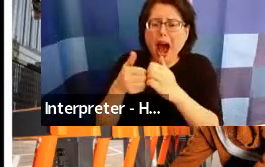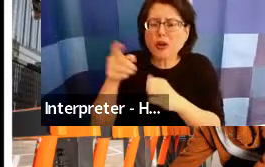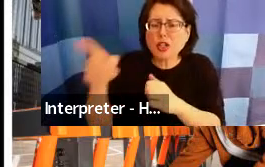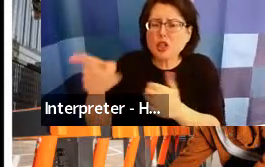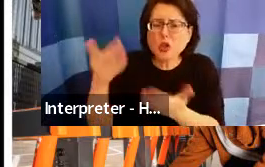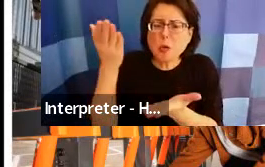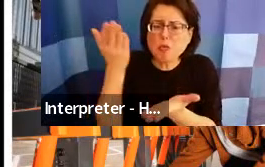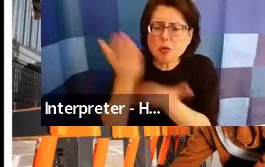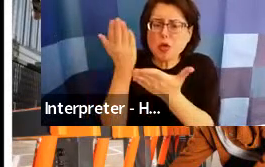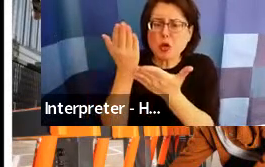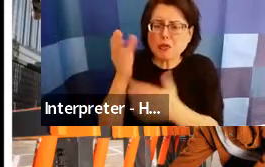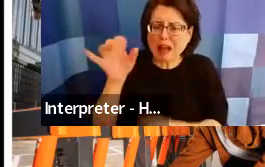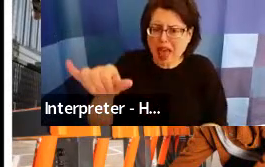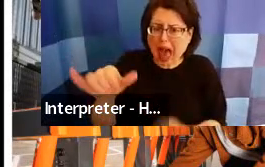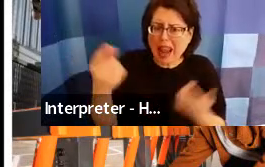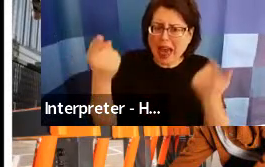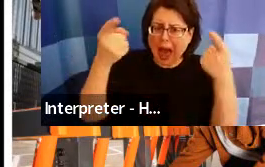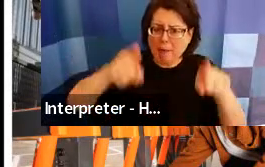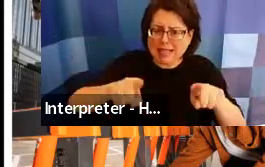this claim?